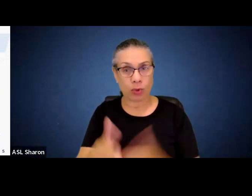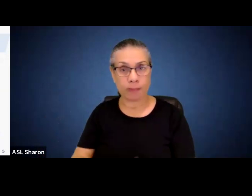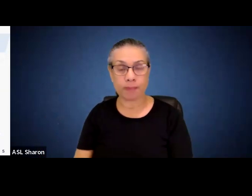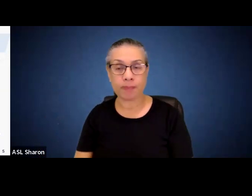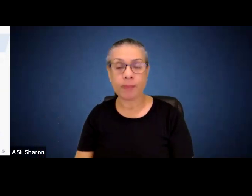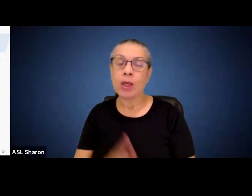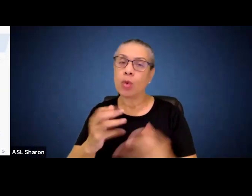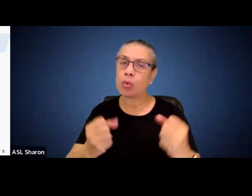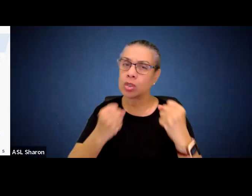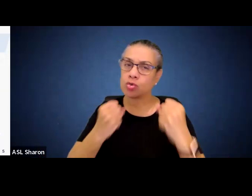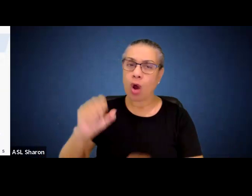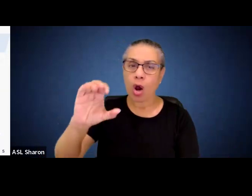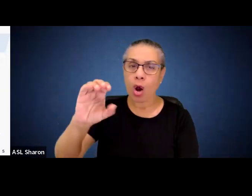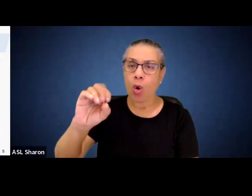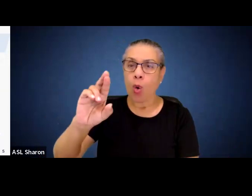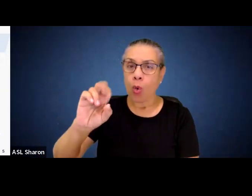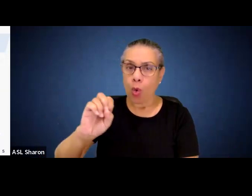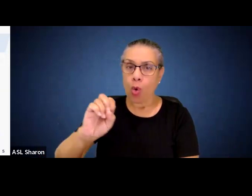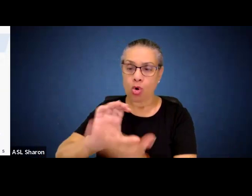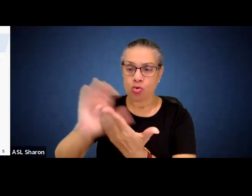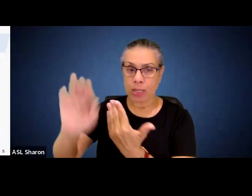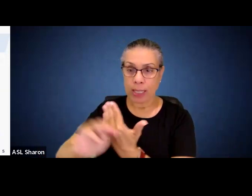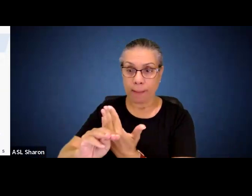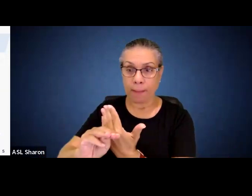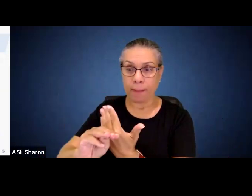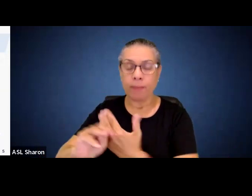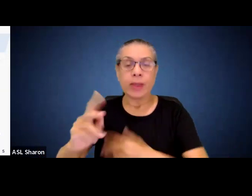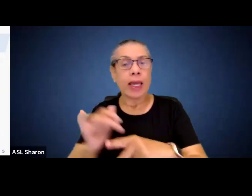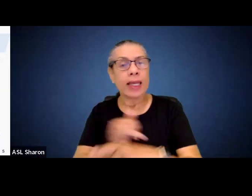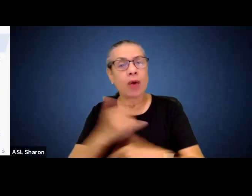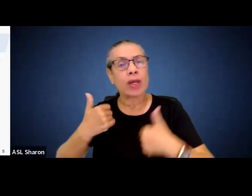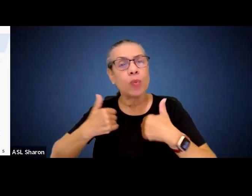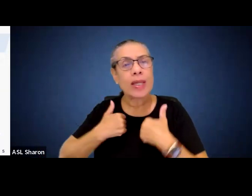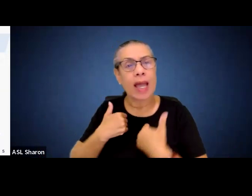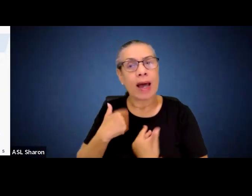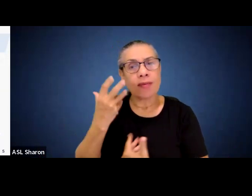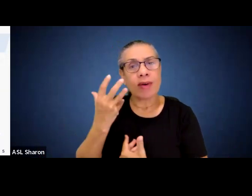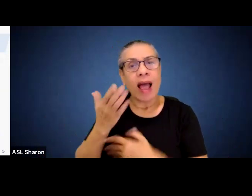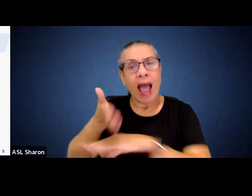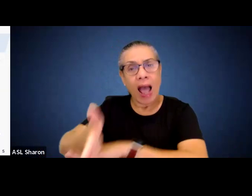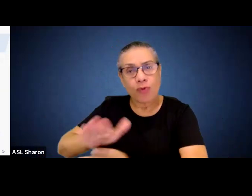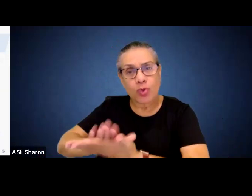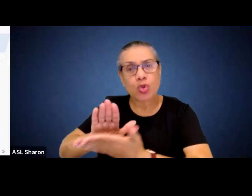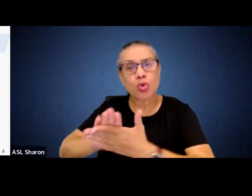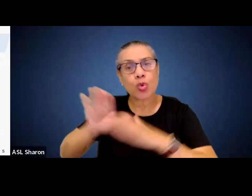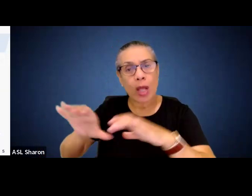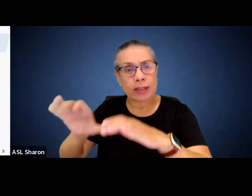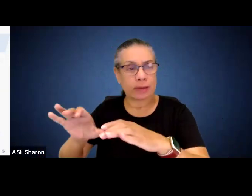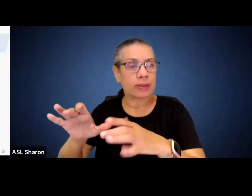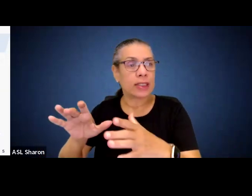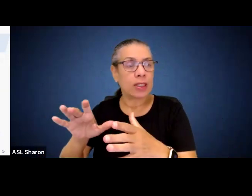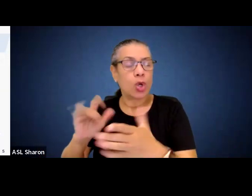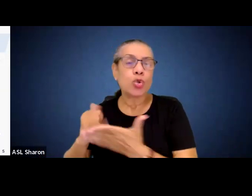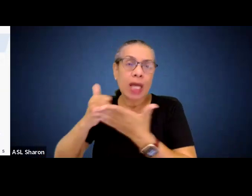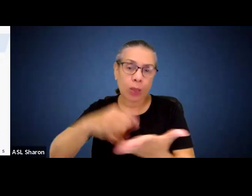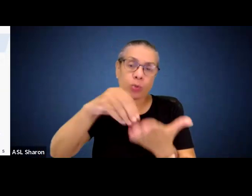core curriculum and to figure out how to provide extended learning experiences or additional support to students